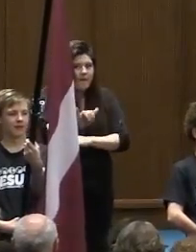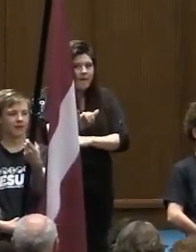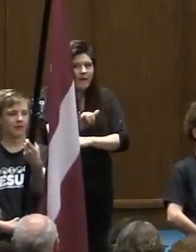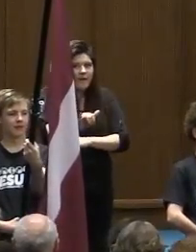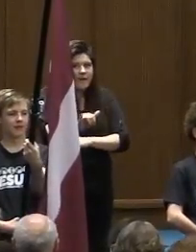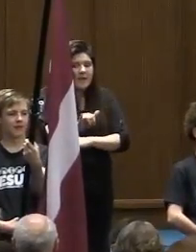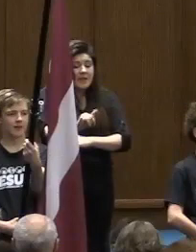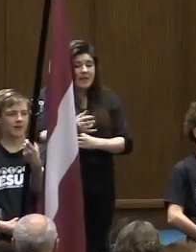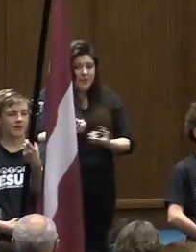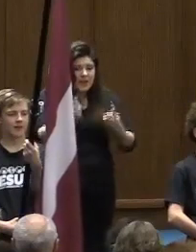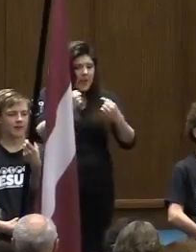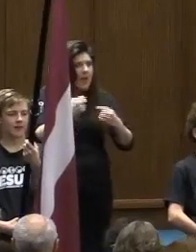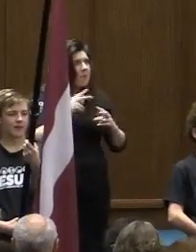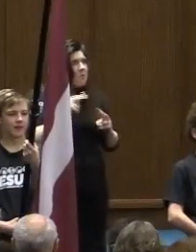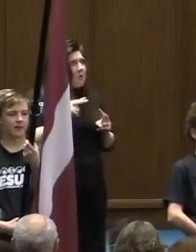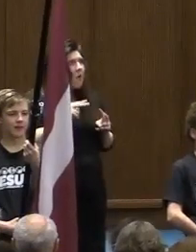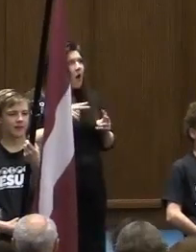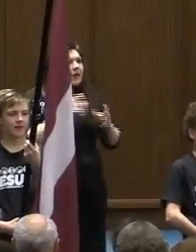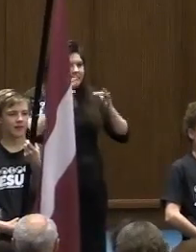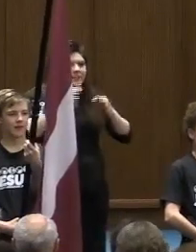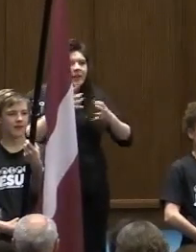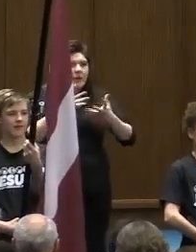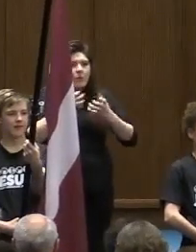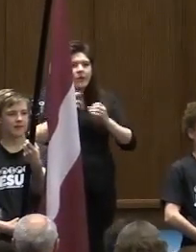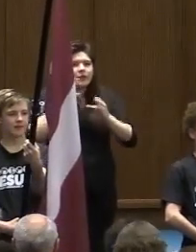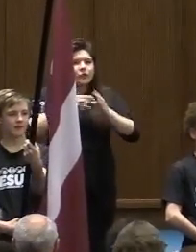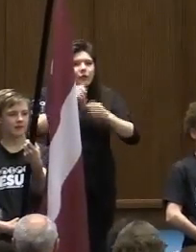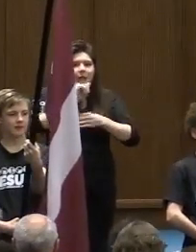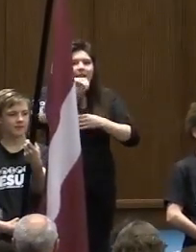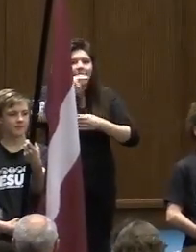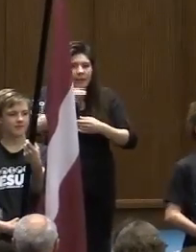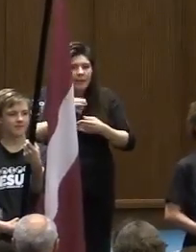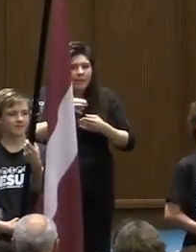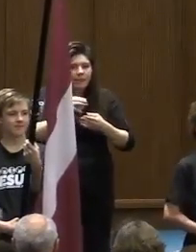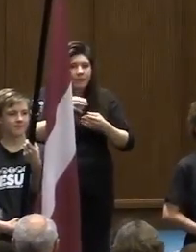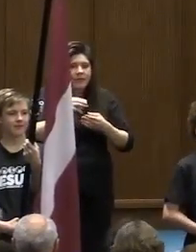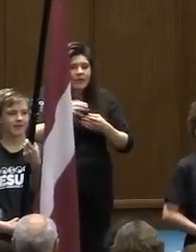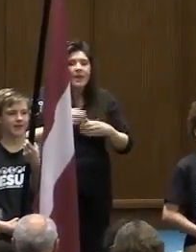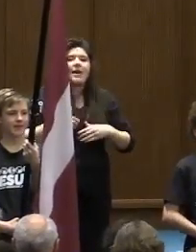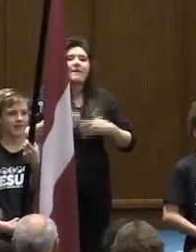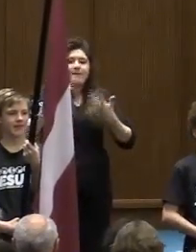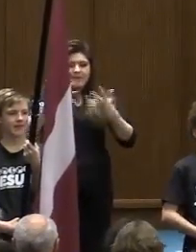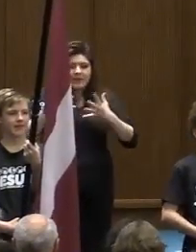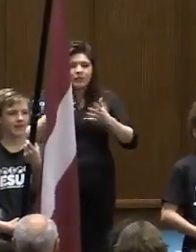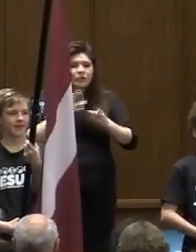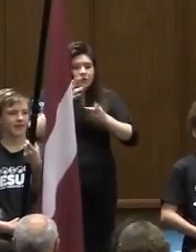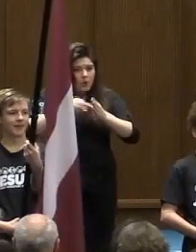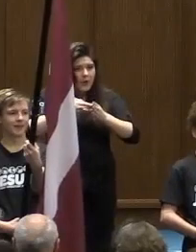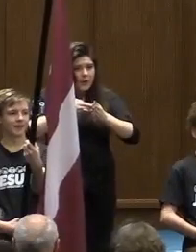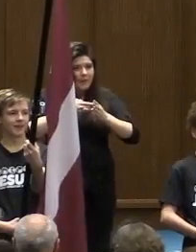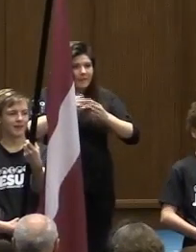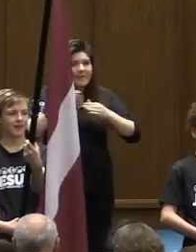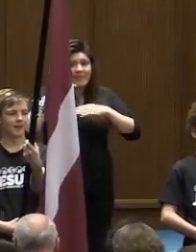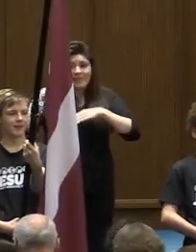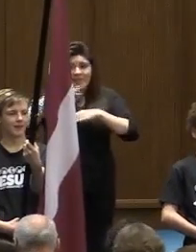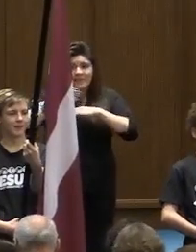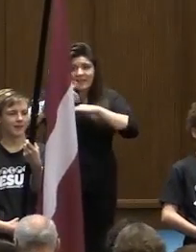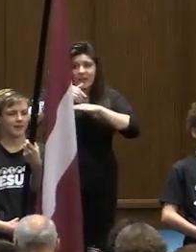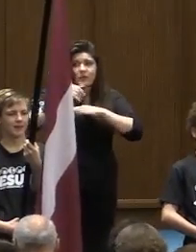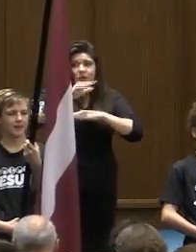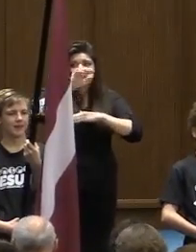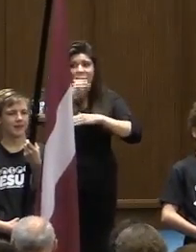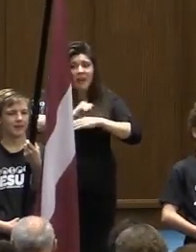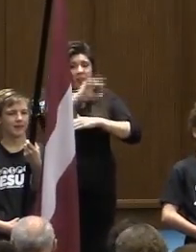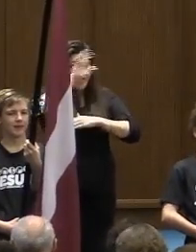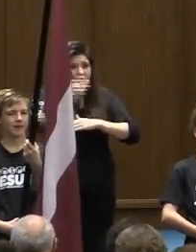go into AIM. And then after he went into AIM, they sent him to South Africa, and he did an amazing